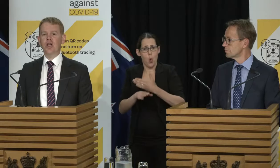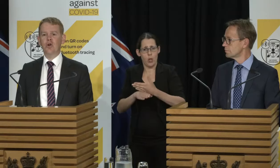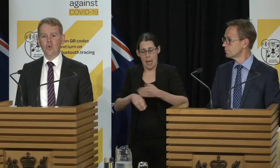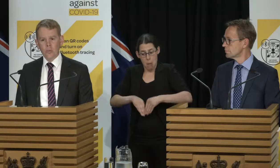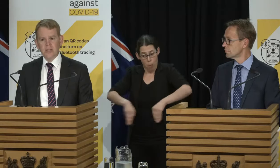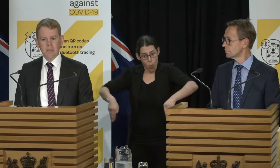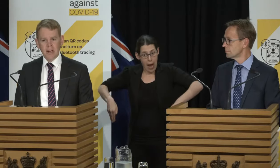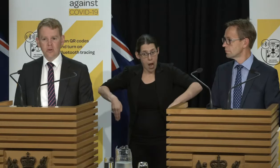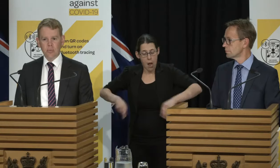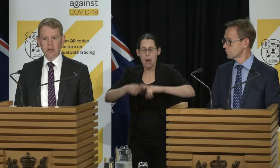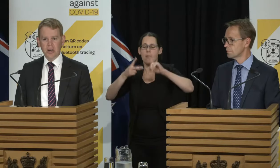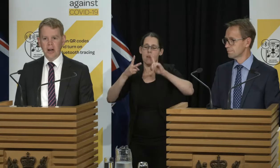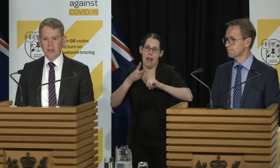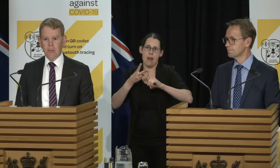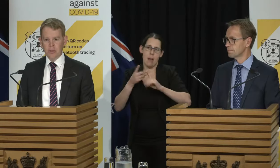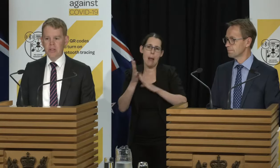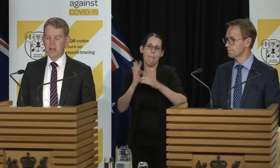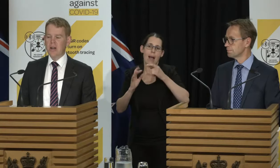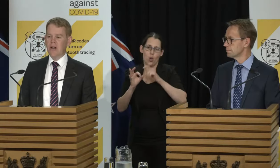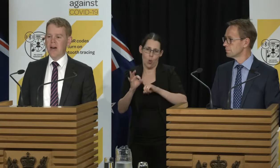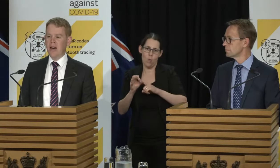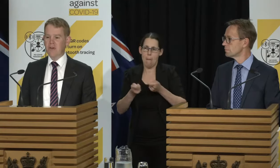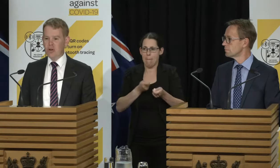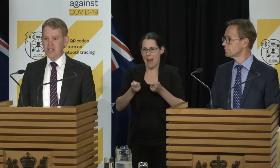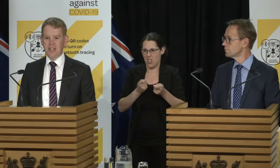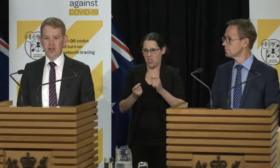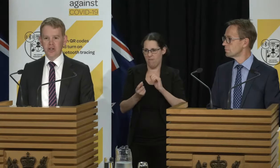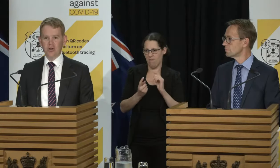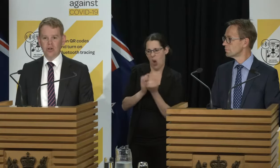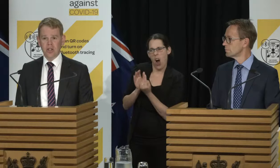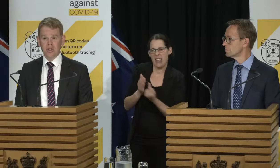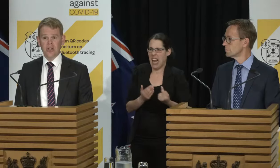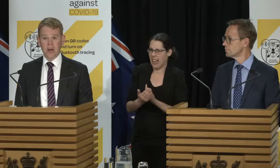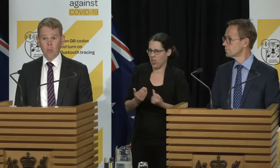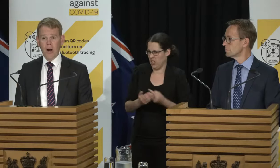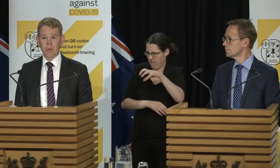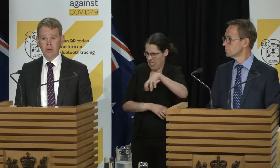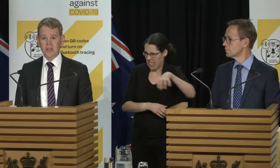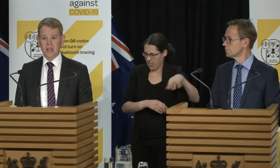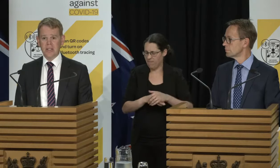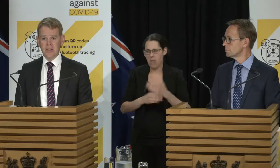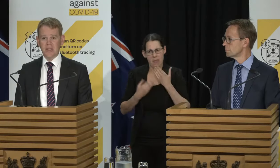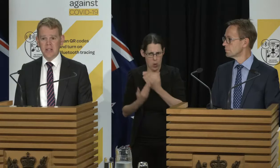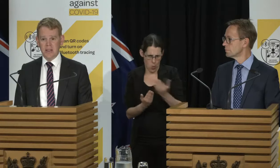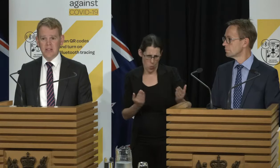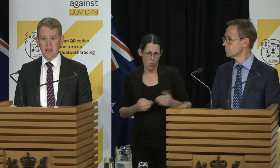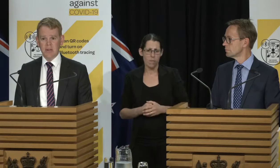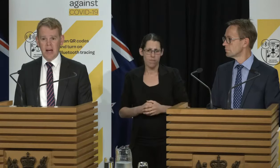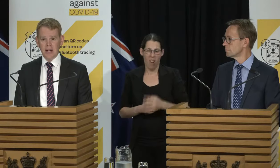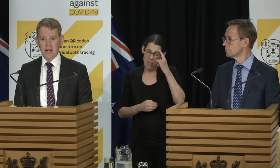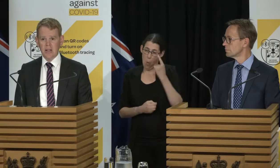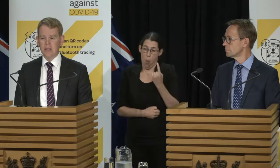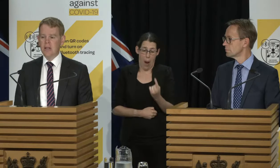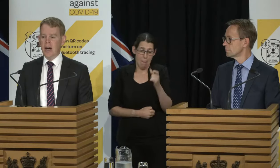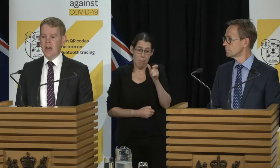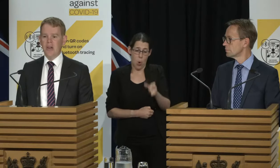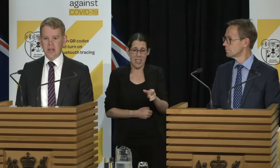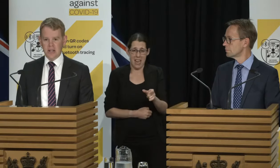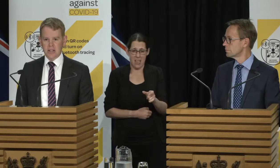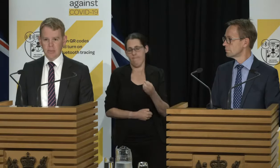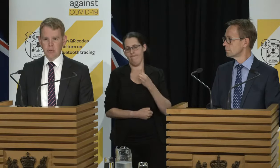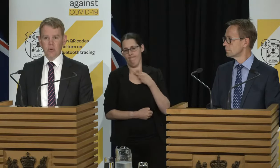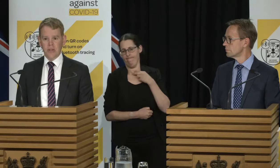feeling an enormous amount of pressure at the moment. They are very diligent and conscientious. I think one person has let the team down here,